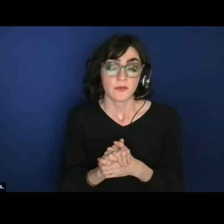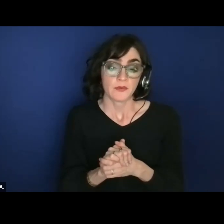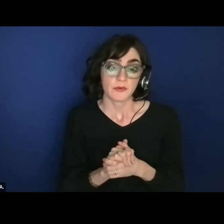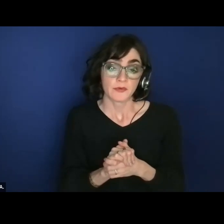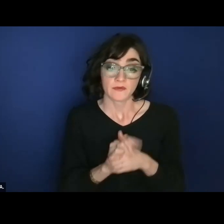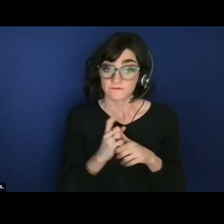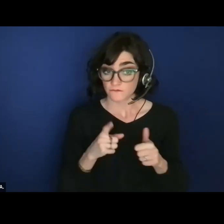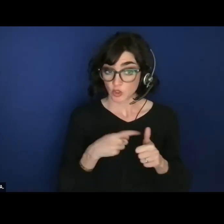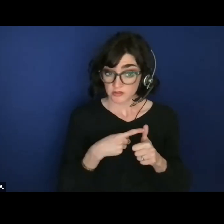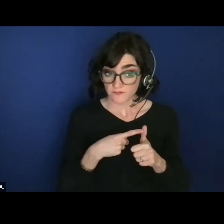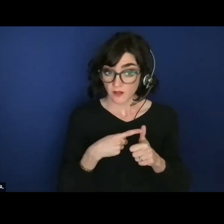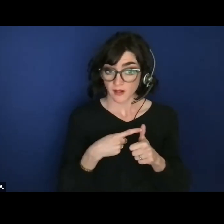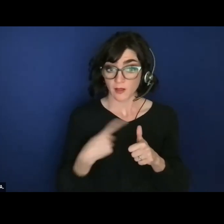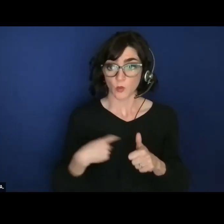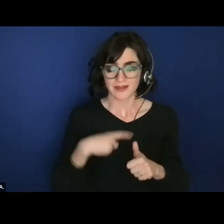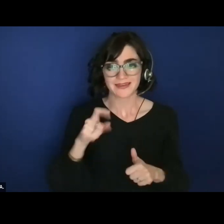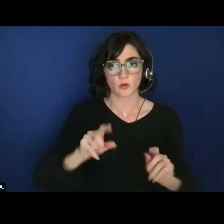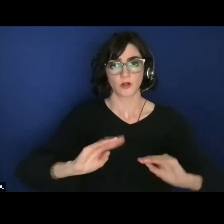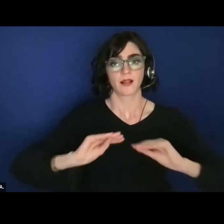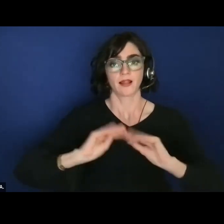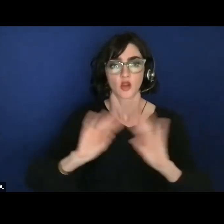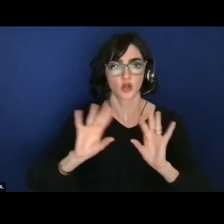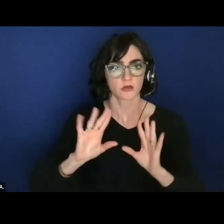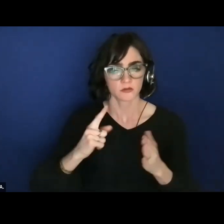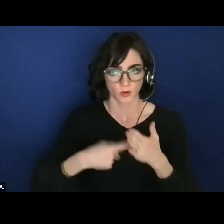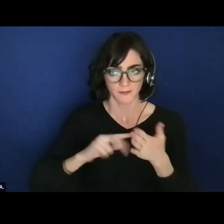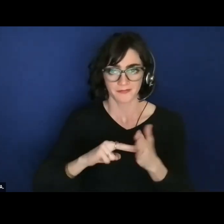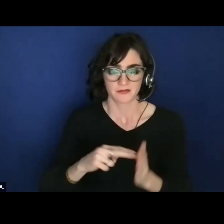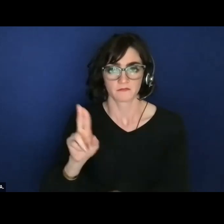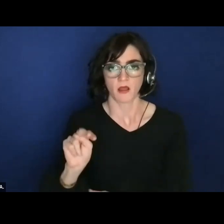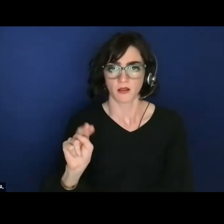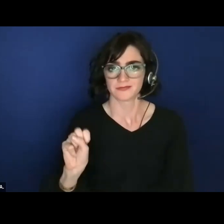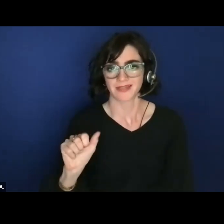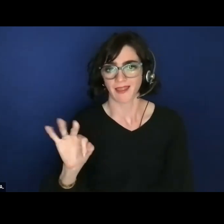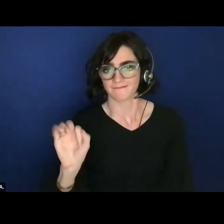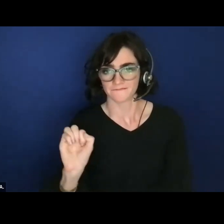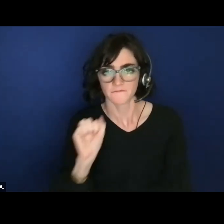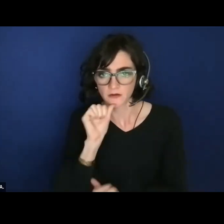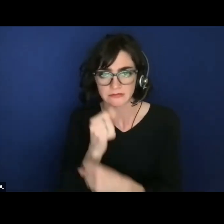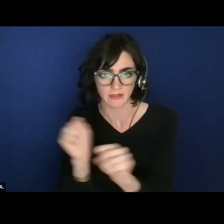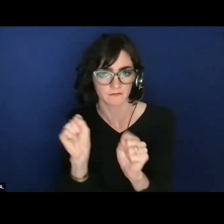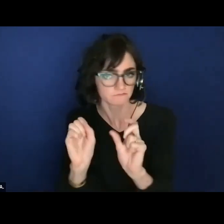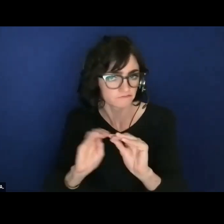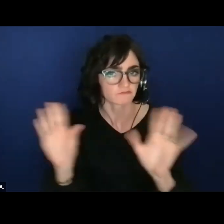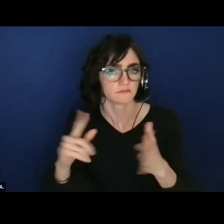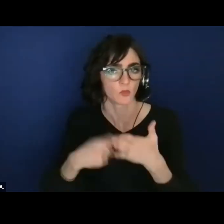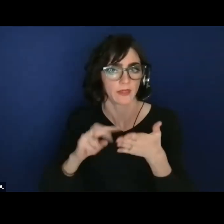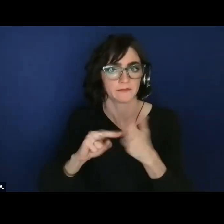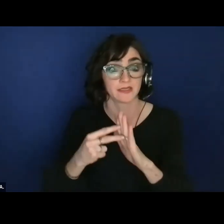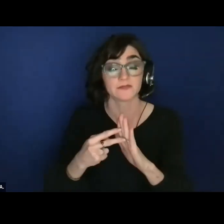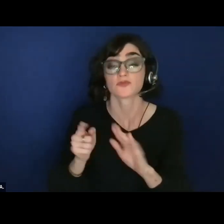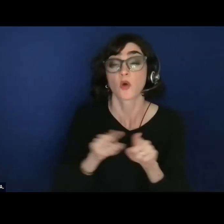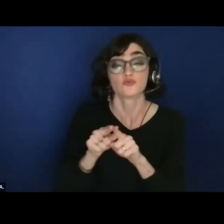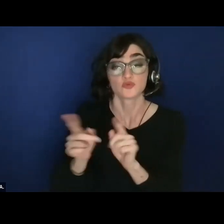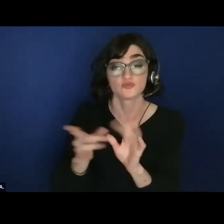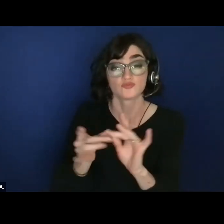First of all, we need to be clear what we mean by unsafe. And also, it sounds like, I think I heard you say that you're